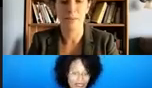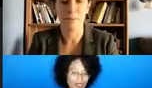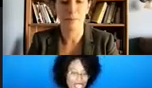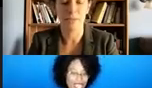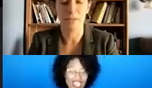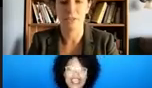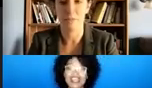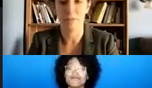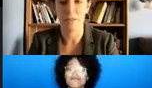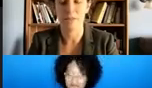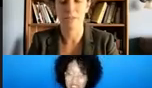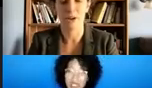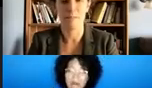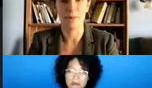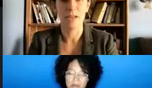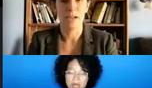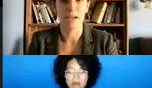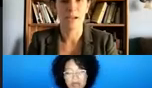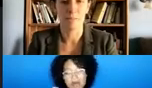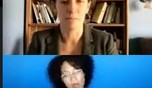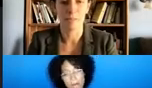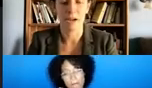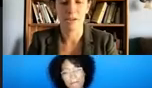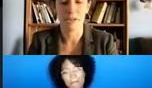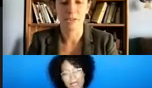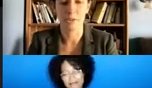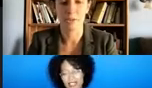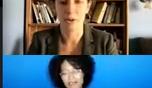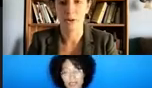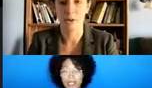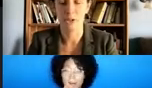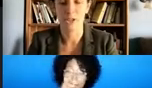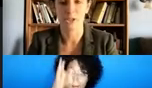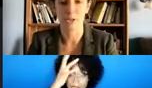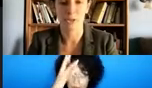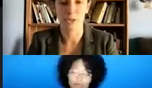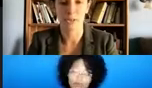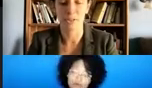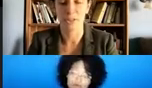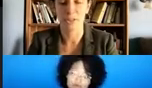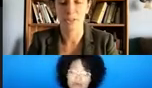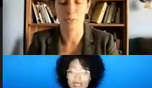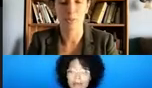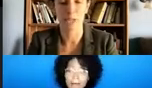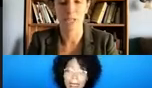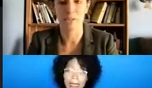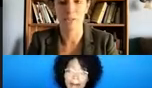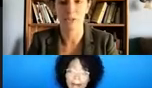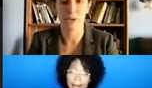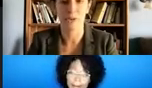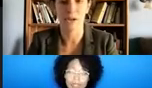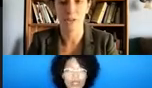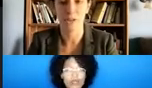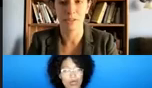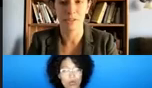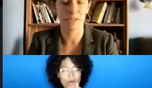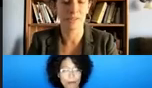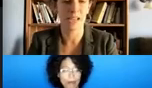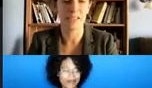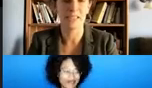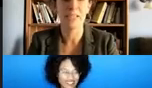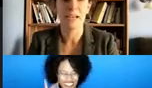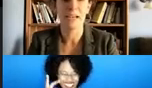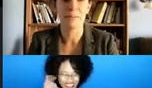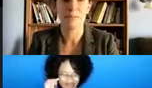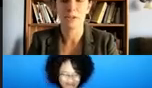many people benefit from this, from parents who are pushing strollers, like there's a woman in the photo on the